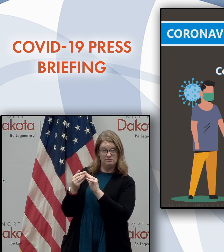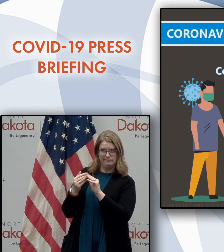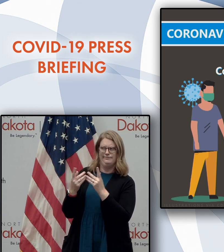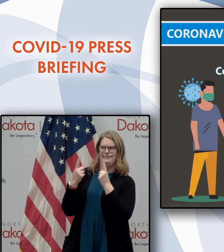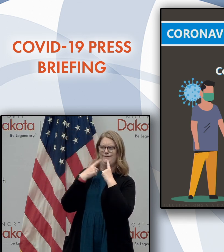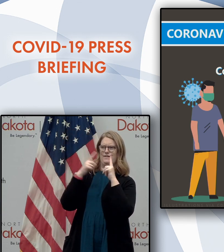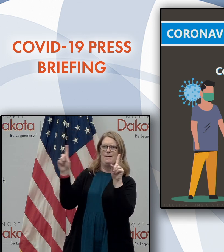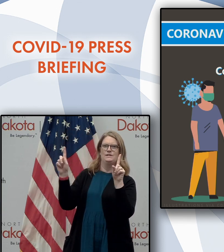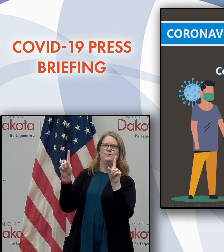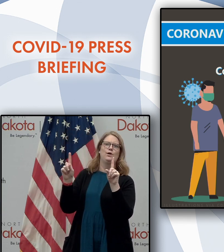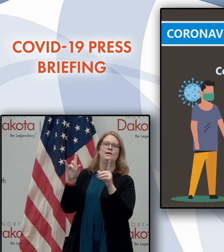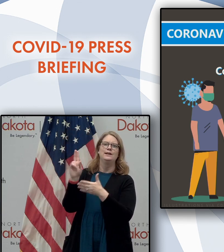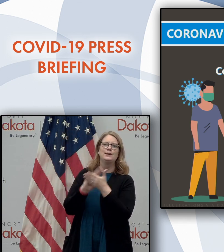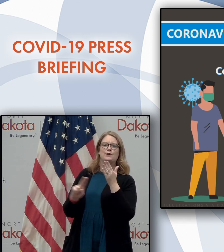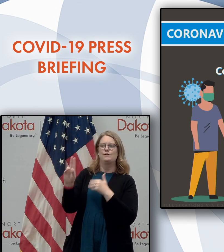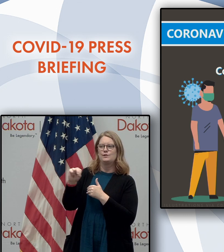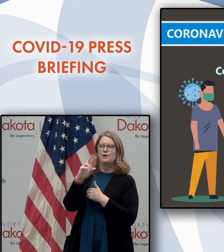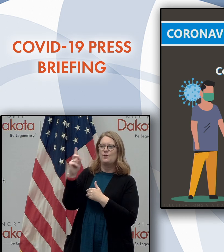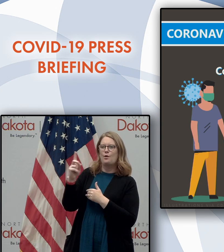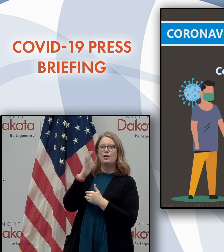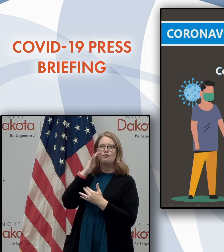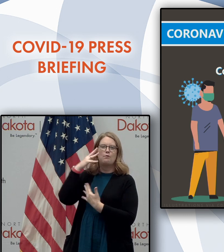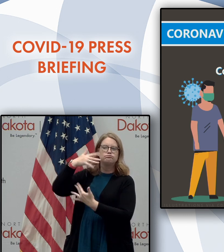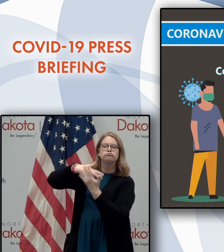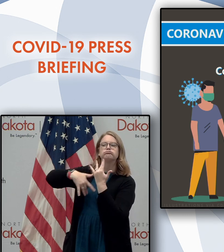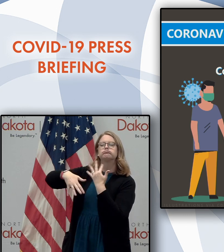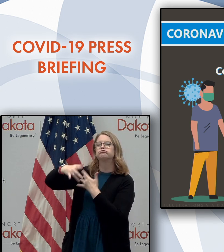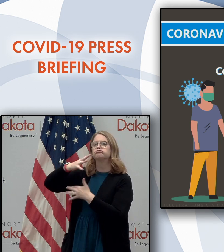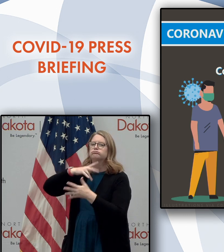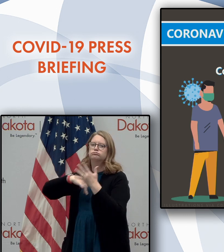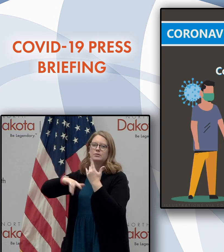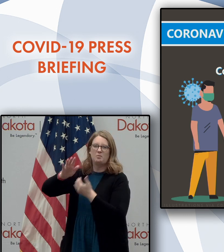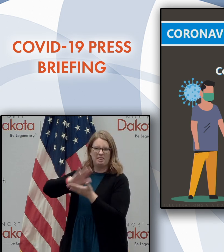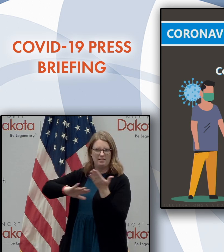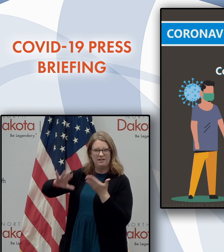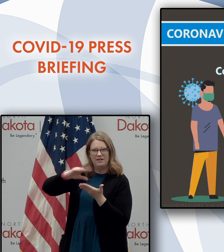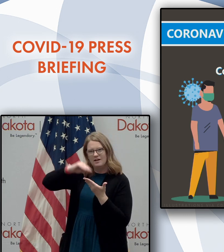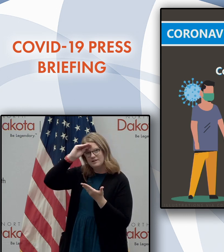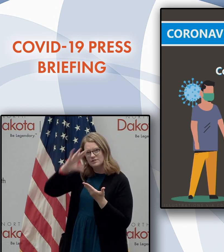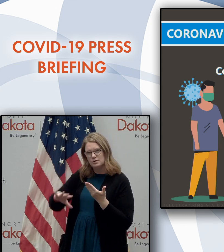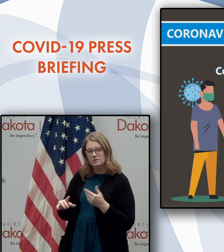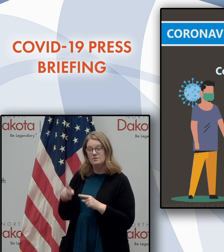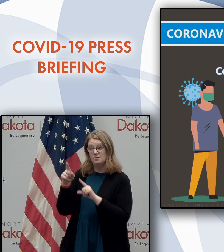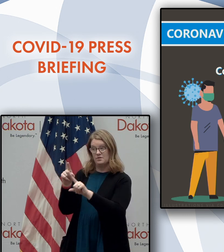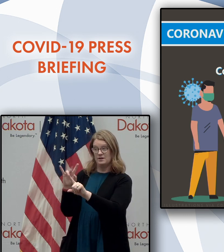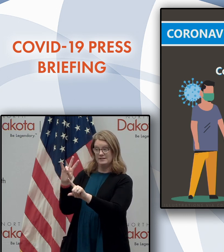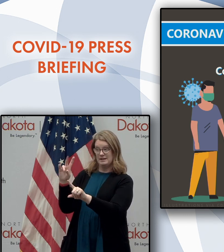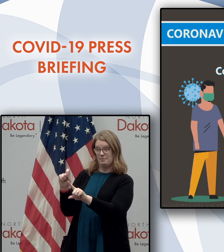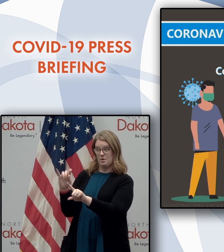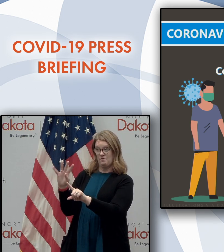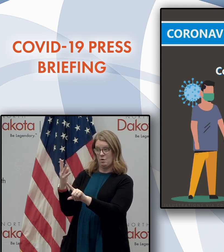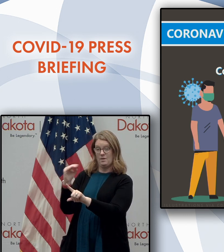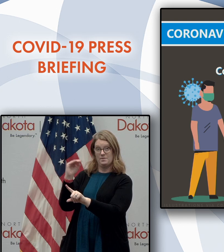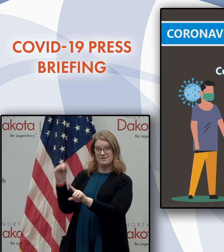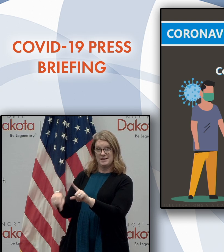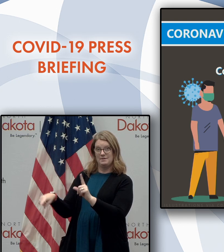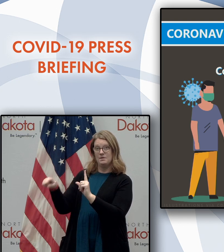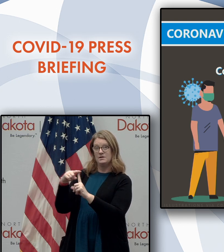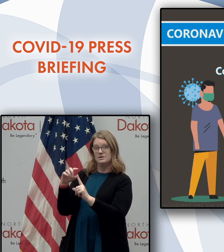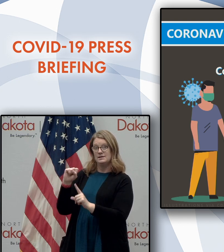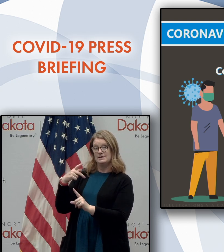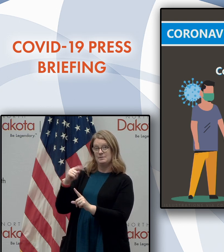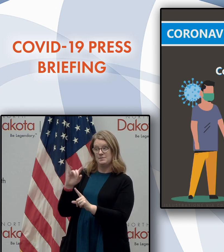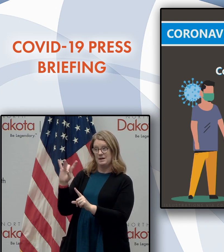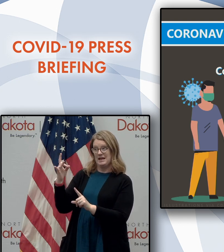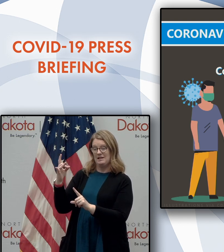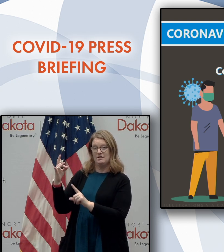activities associated with the University of North Dakota. But anyway, they have gone from 7.4% positivity on September